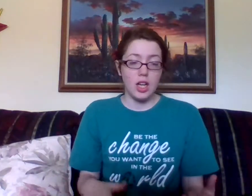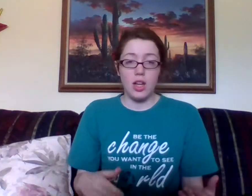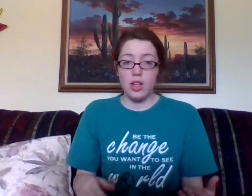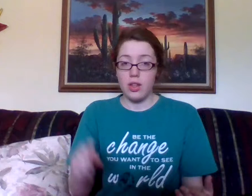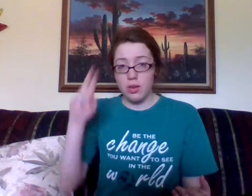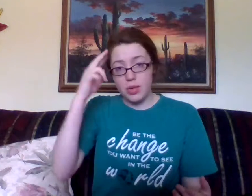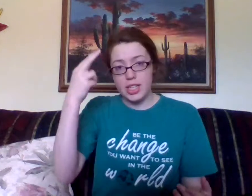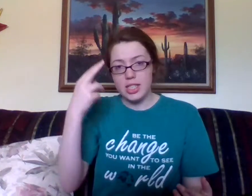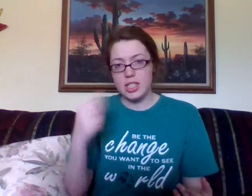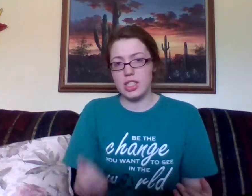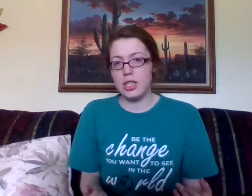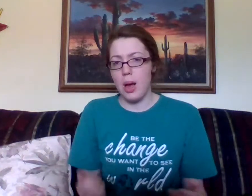the reason this